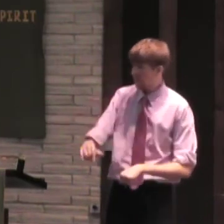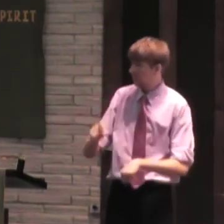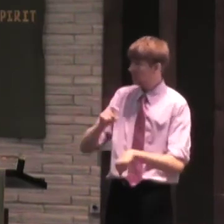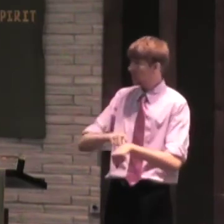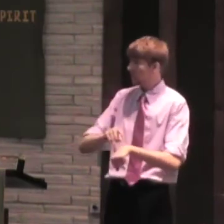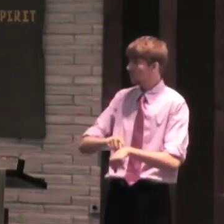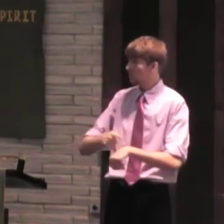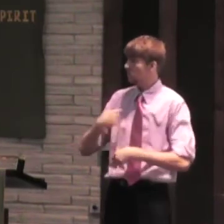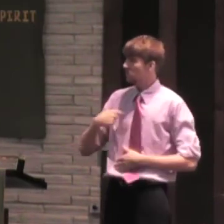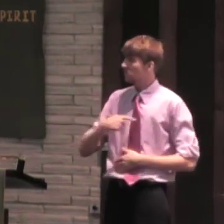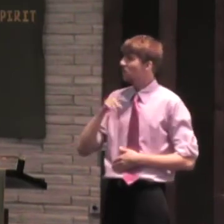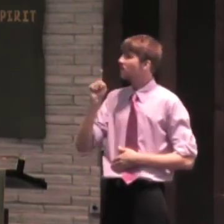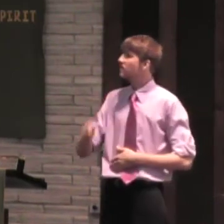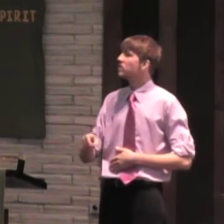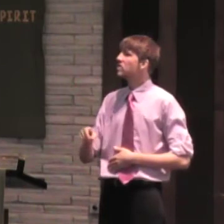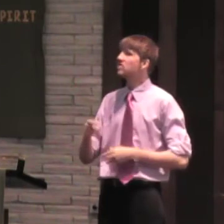seemed impossible.